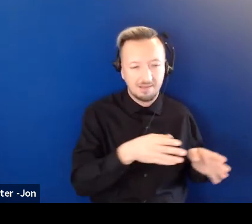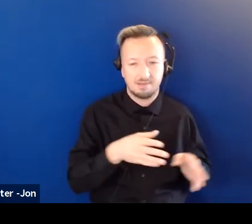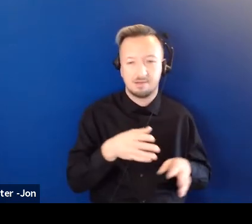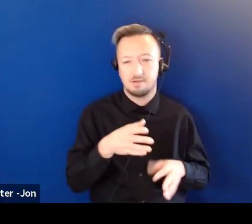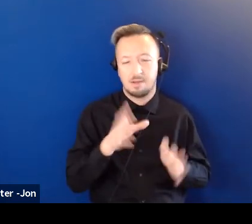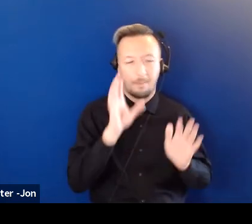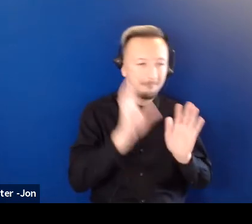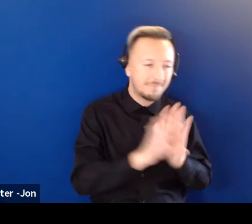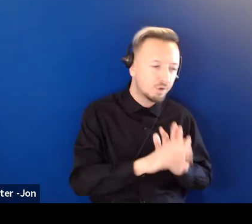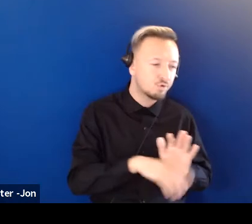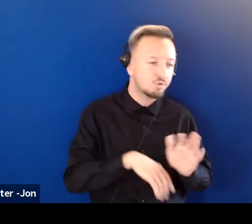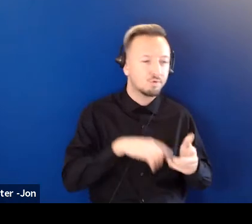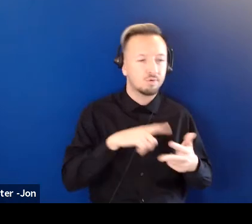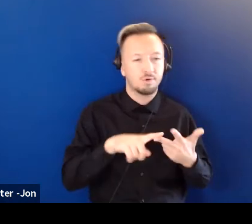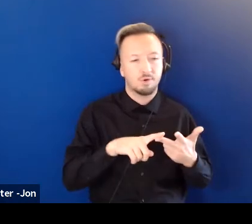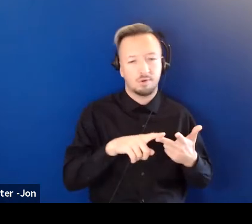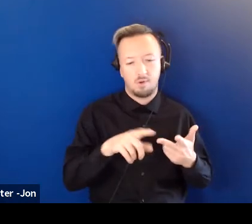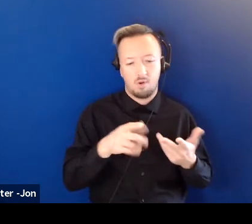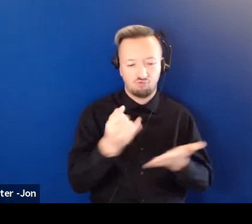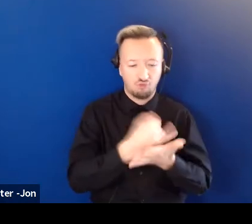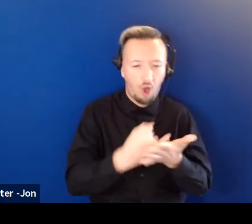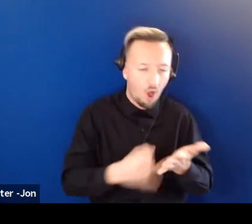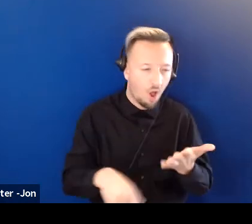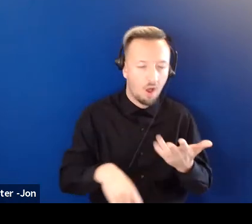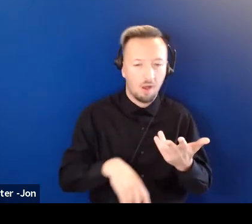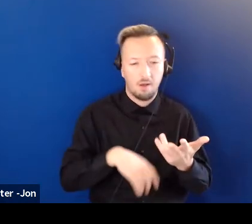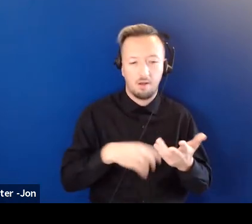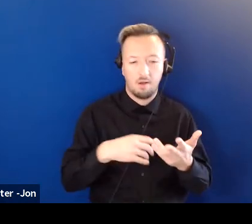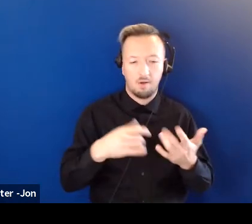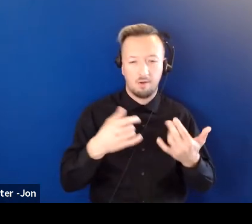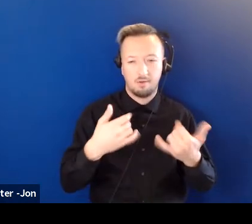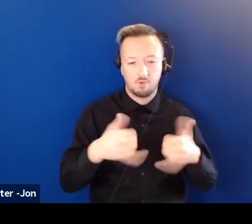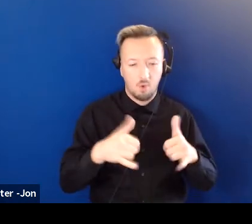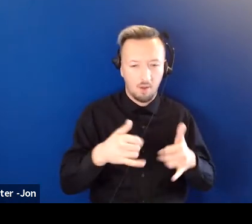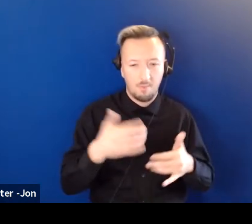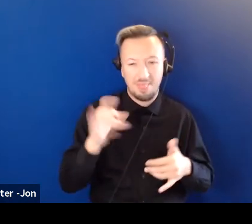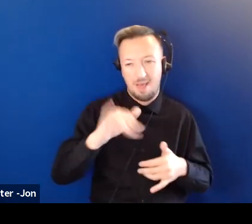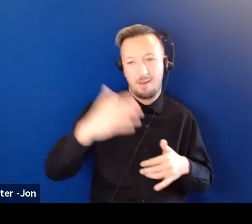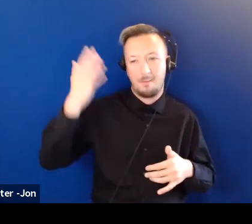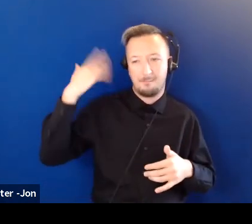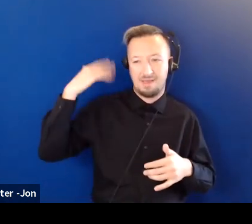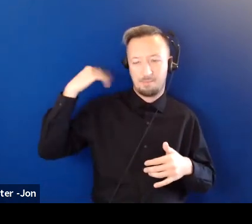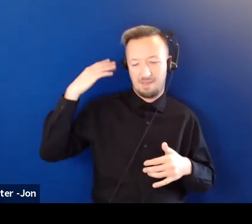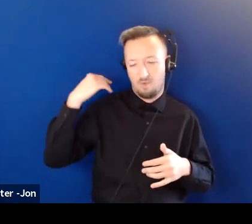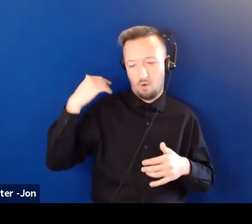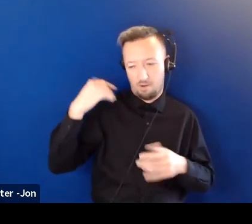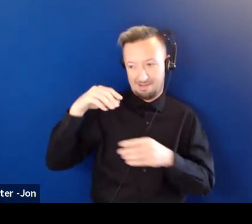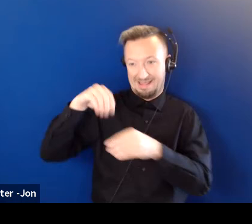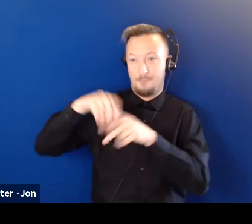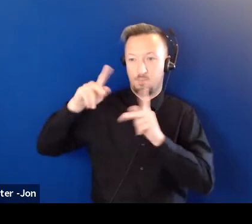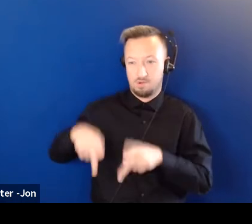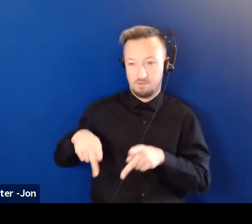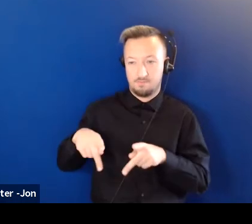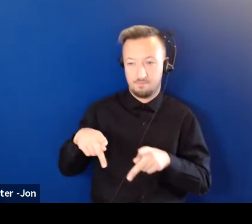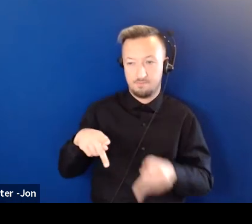processing, pictures, things that you could manipulate, drawing. This is when we didn't have to worry about sharing materials as much as we